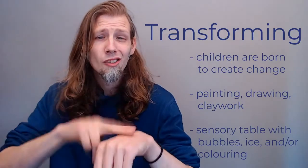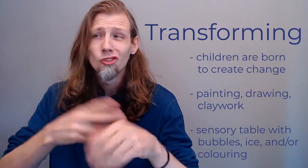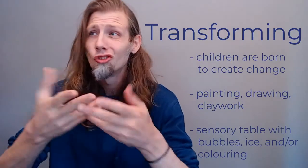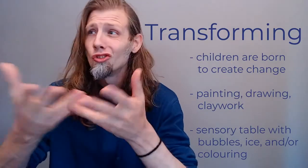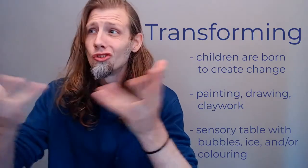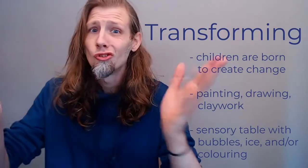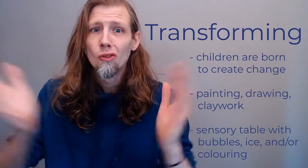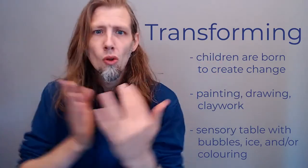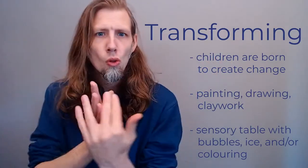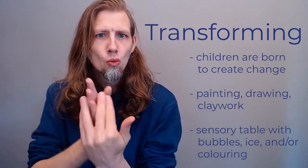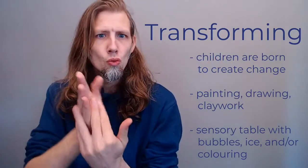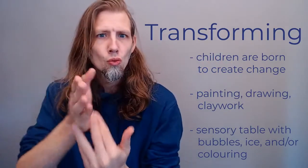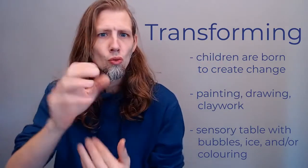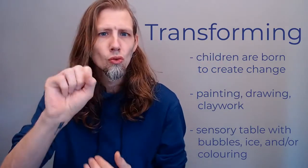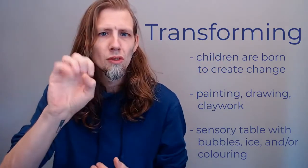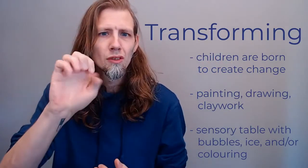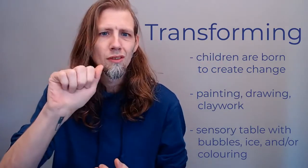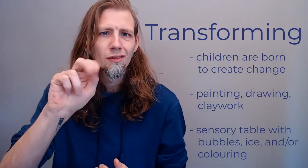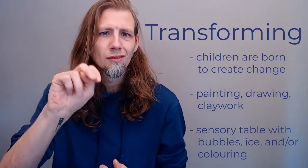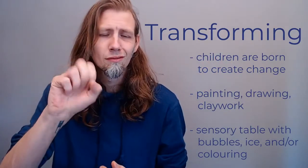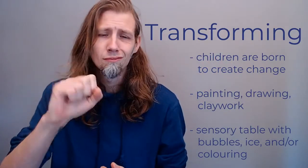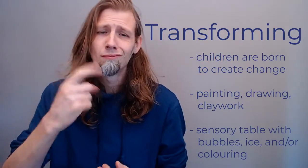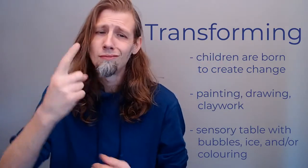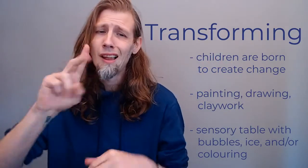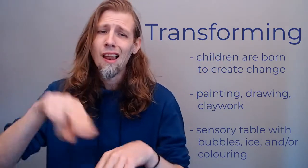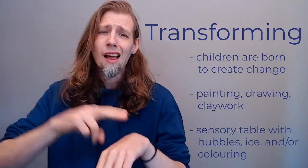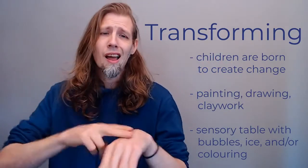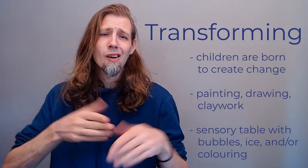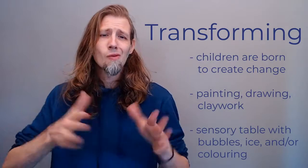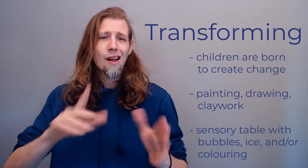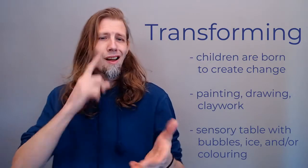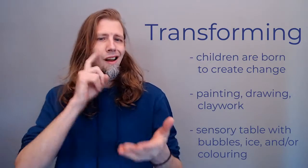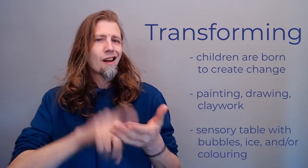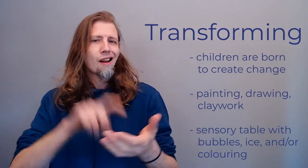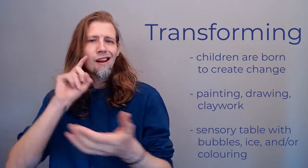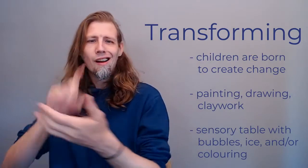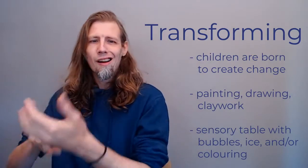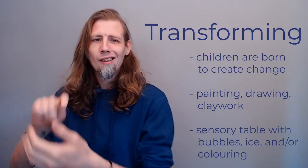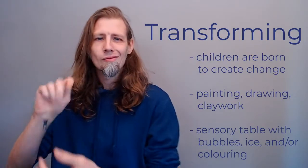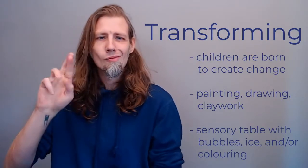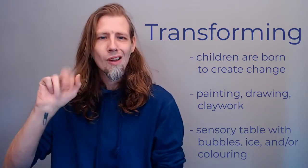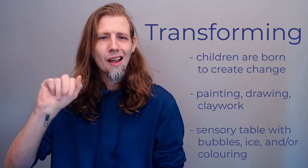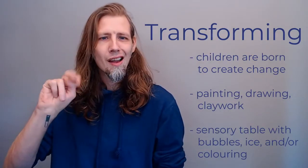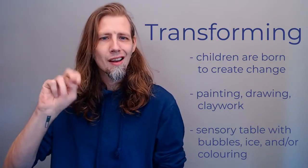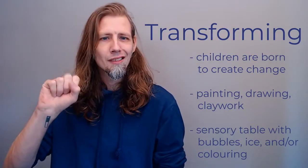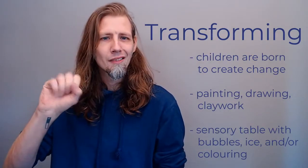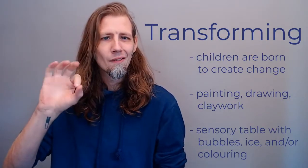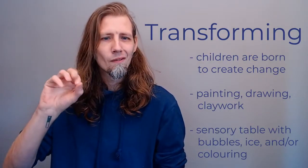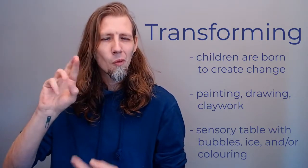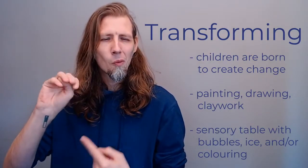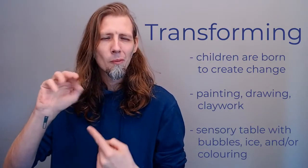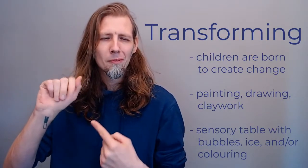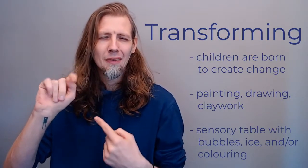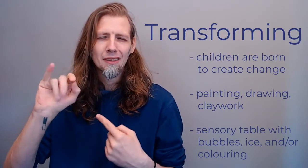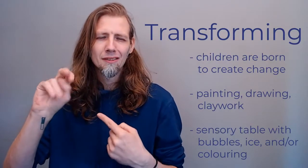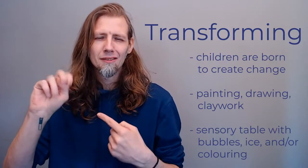Experiencing and exploring through our senses, especially in nature, allows us to develop our transformation